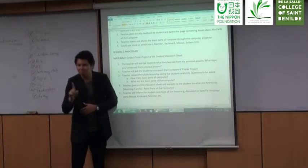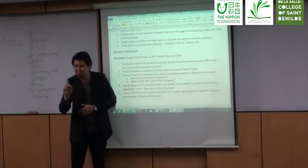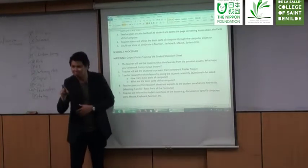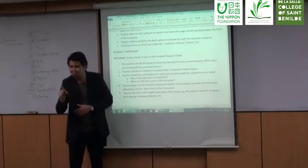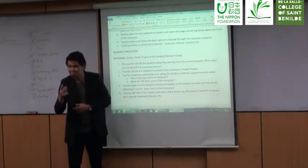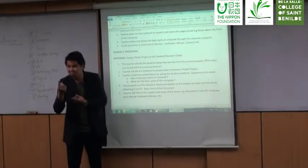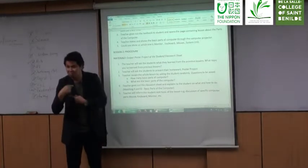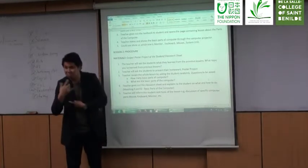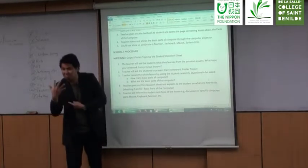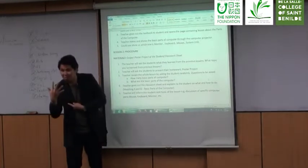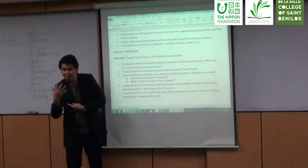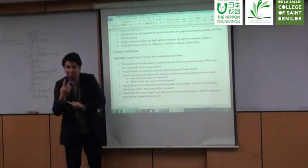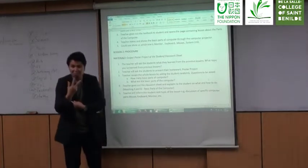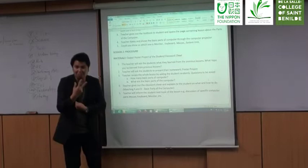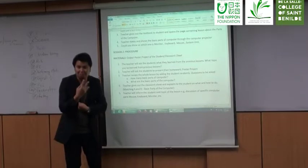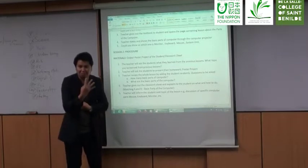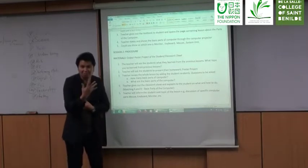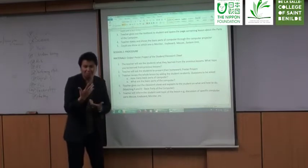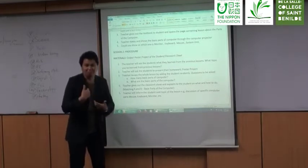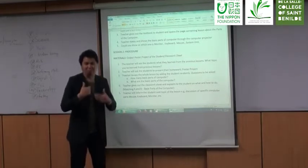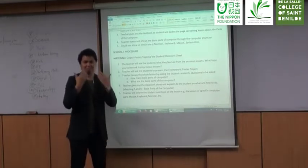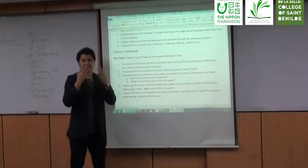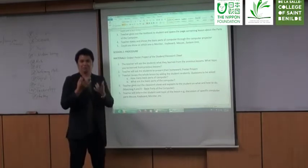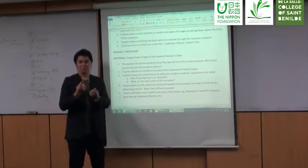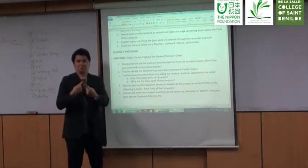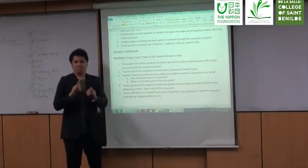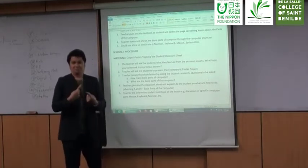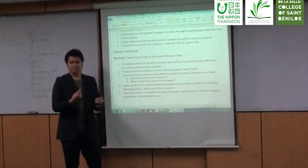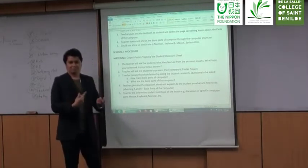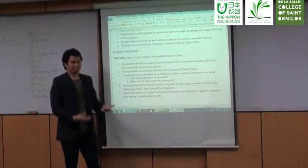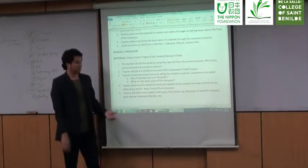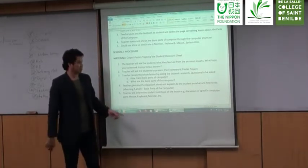that one. You ask them how basic parts are there.